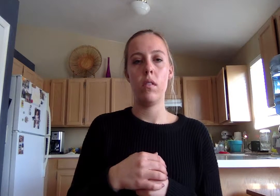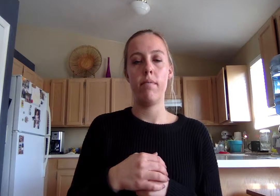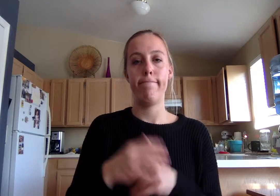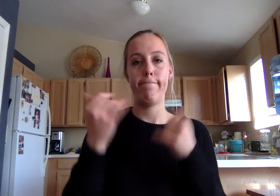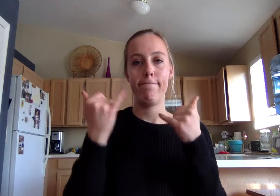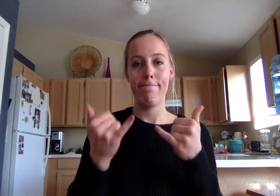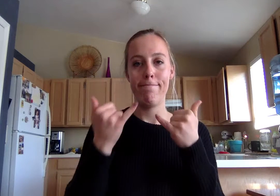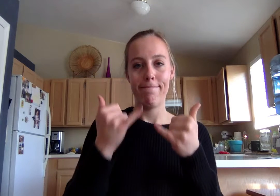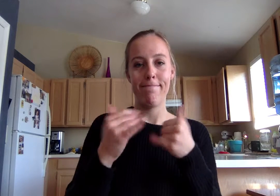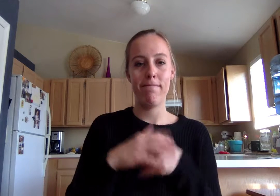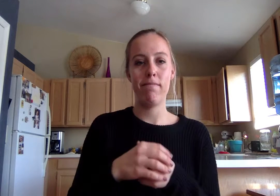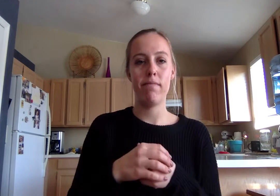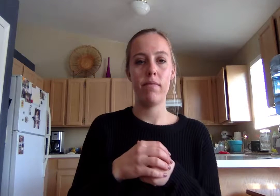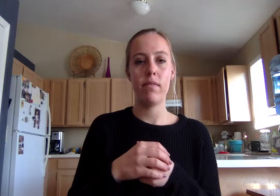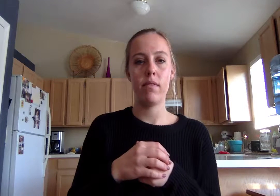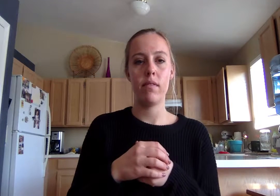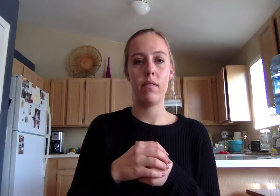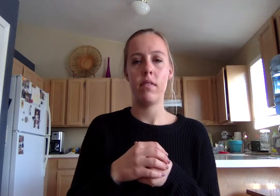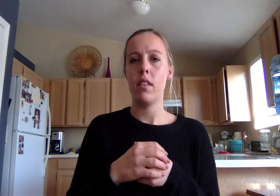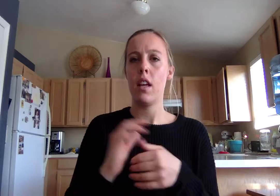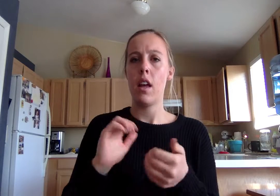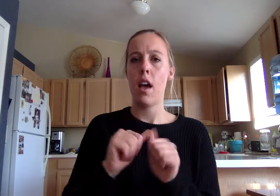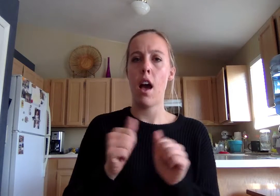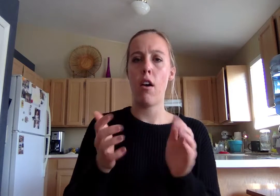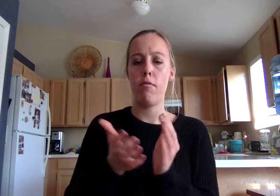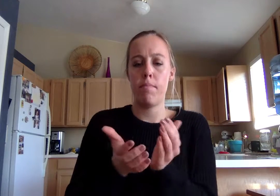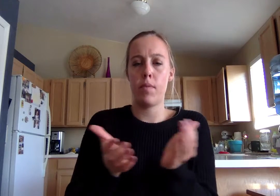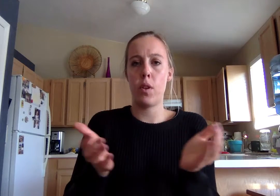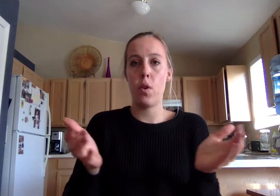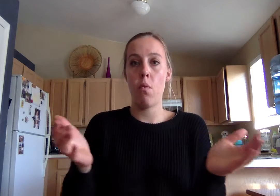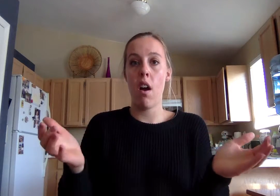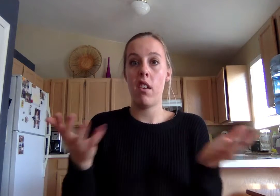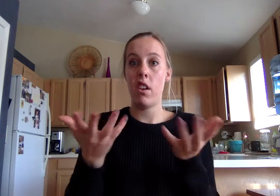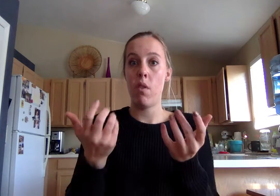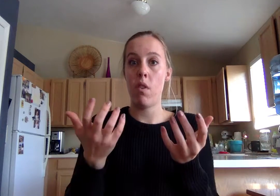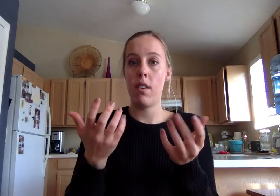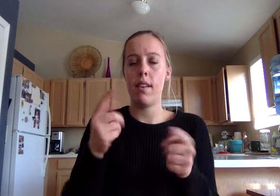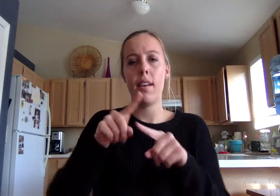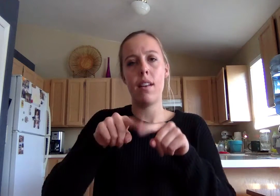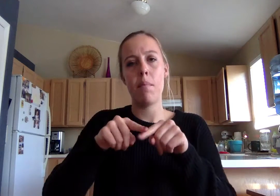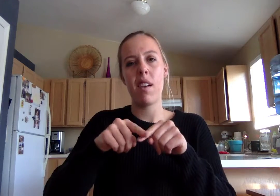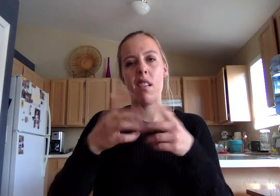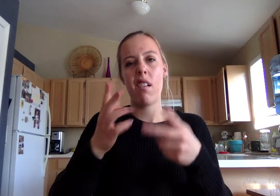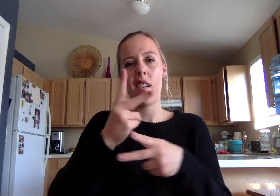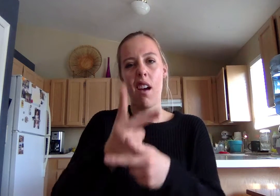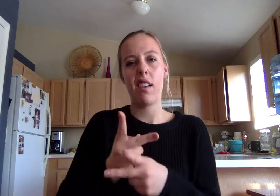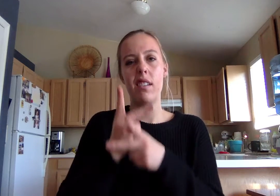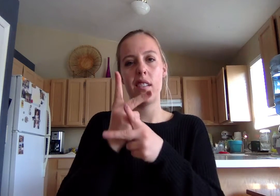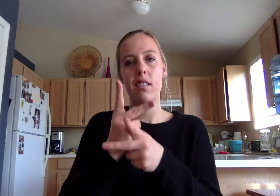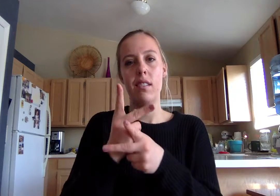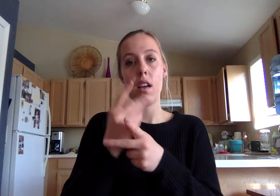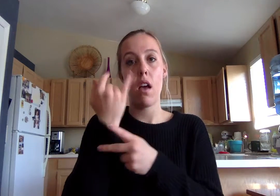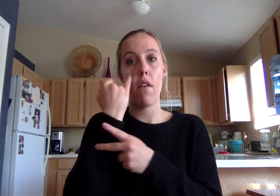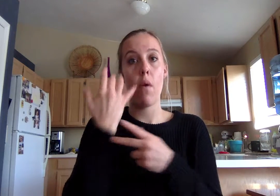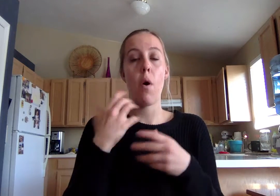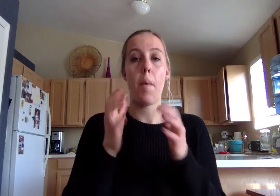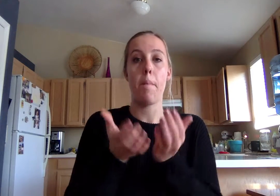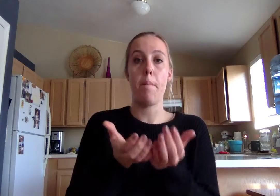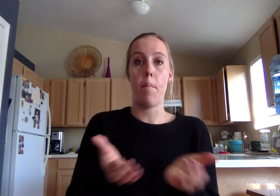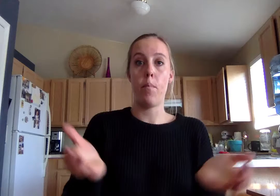Now, how wide do you want your patty of clay? Well, it depends on what kind of pot you're going to make. If I was going to make a bowl, I would want to center this